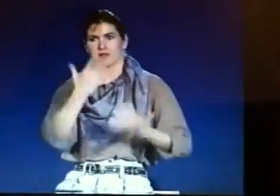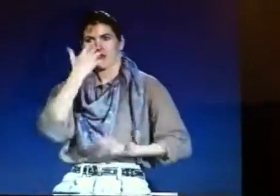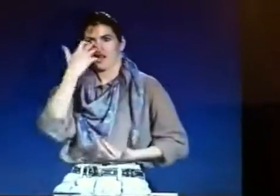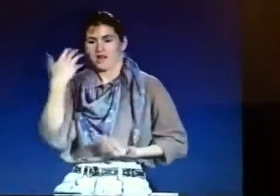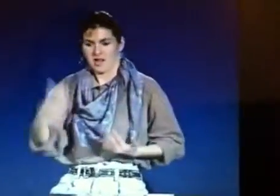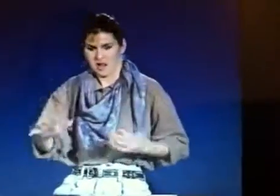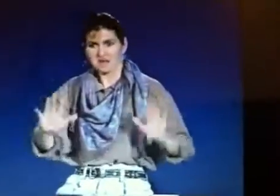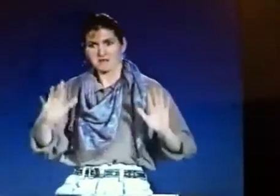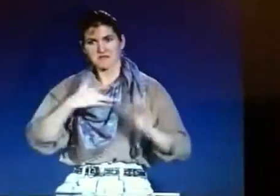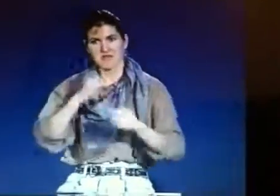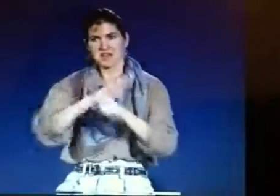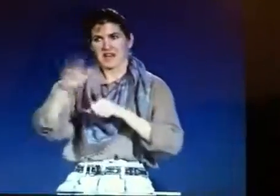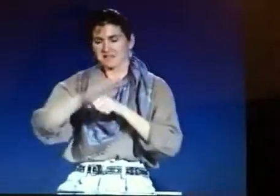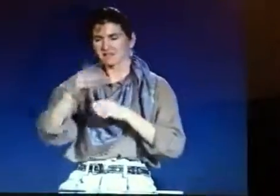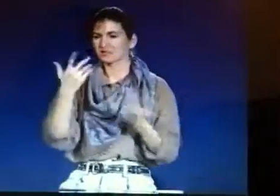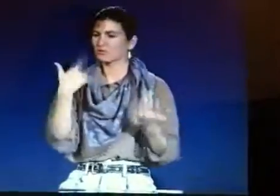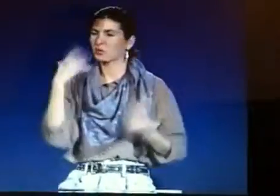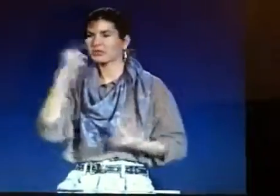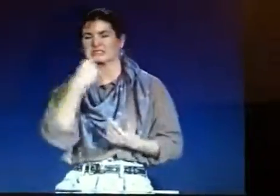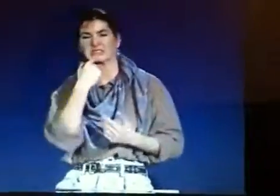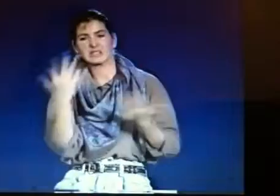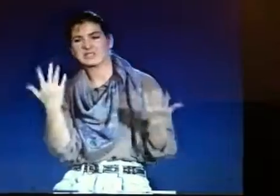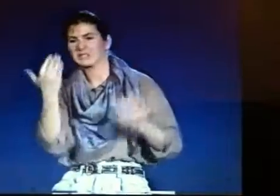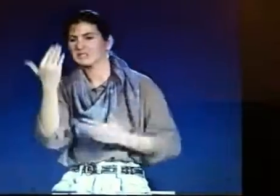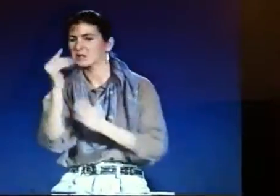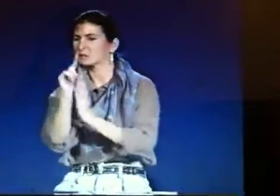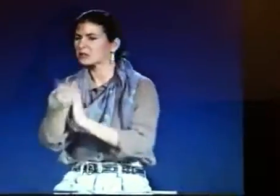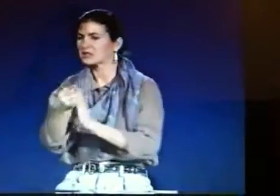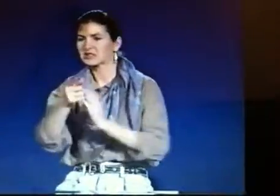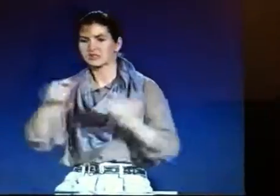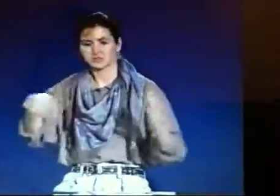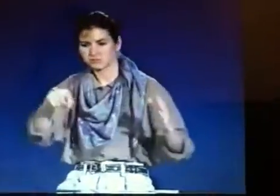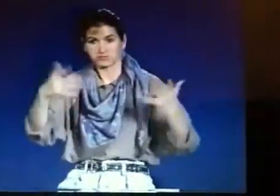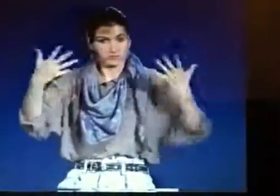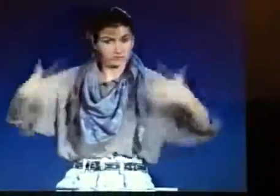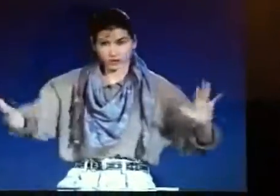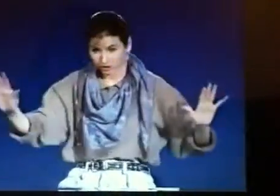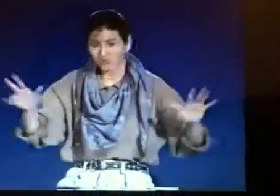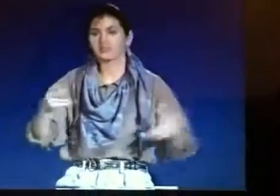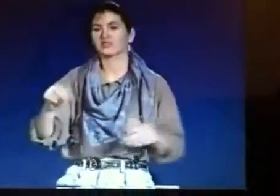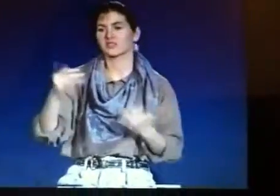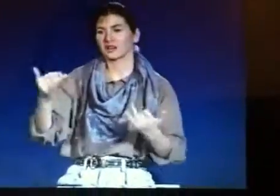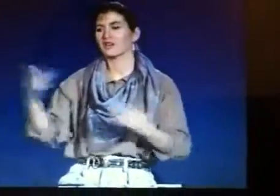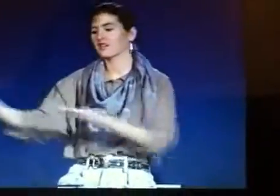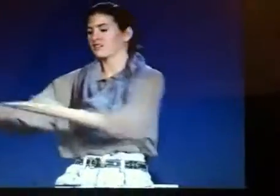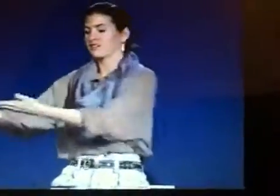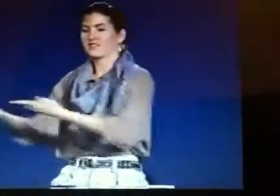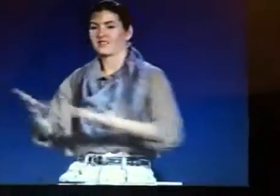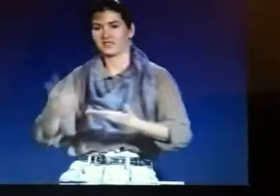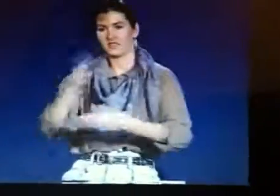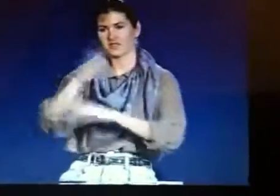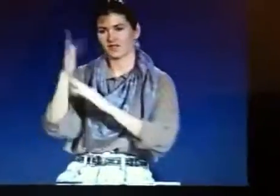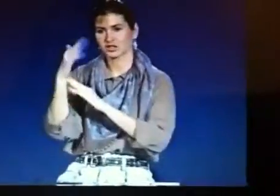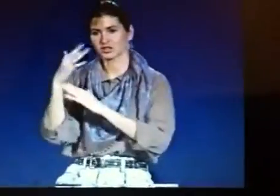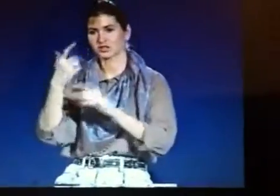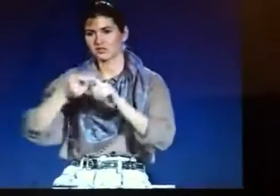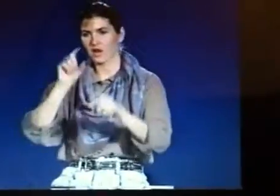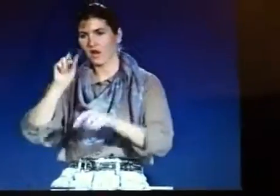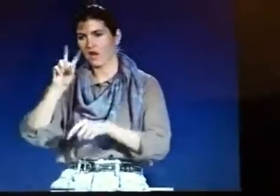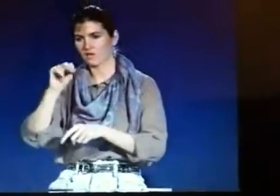And so you're gonna need to keep stirring it. I would say maybe 15 minutes, and then when that's all